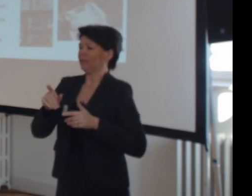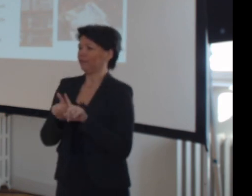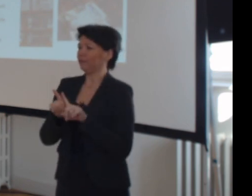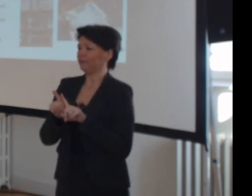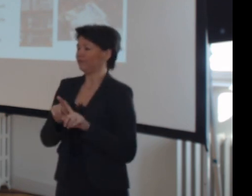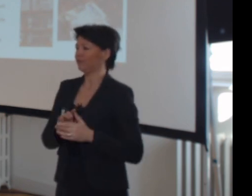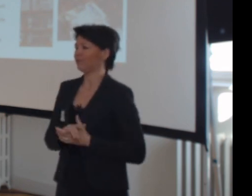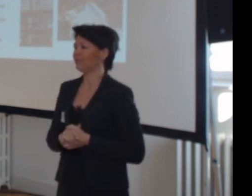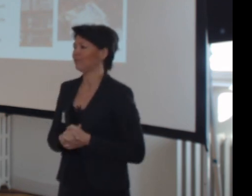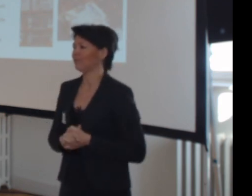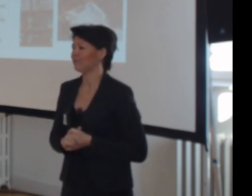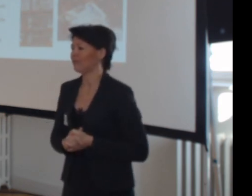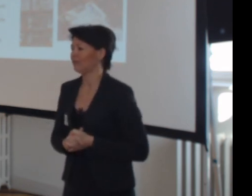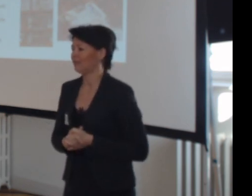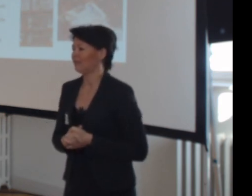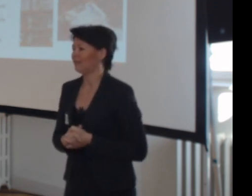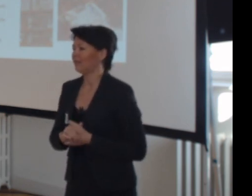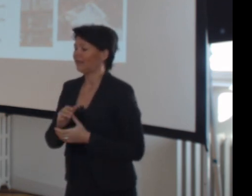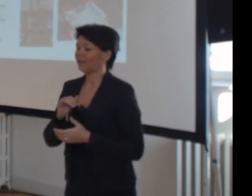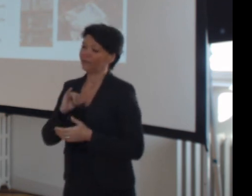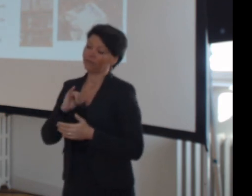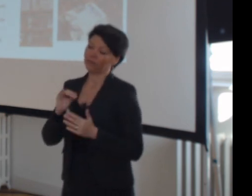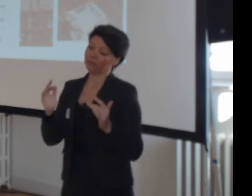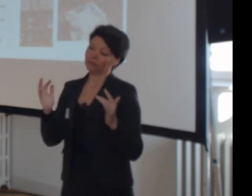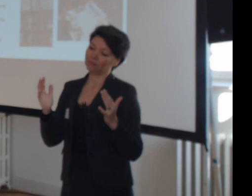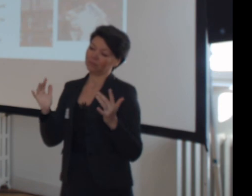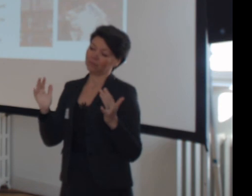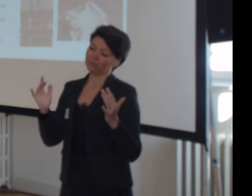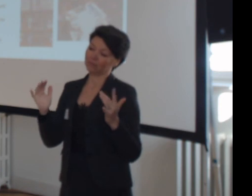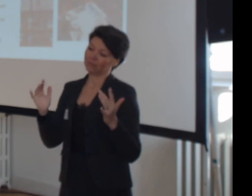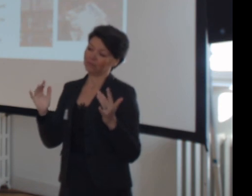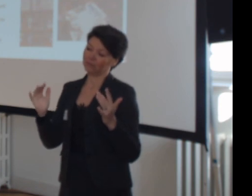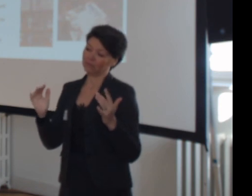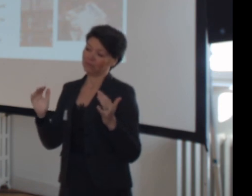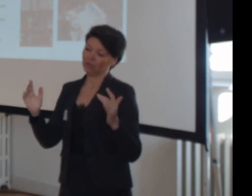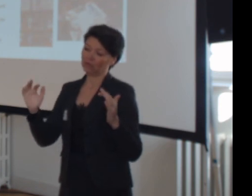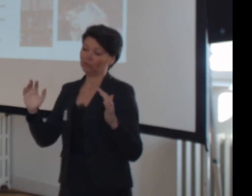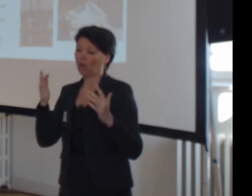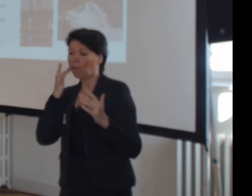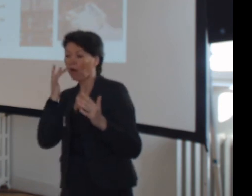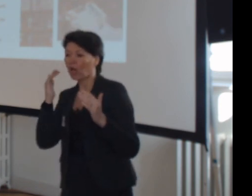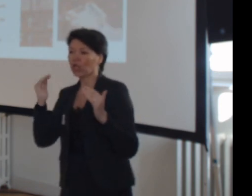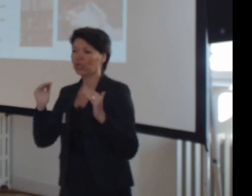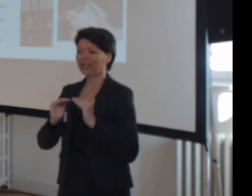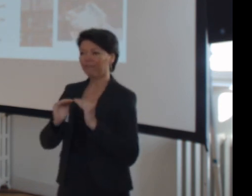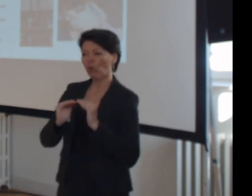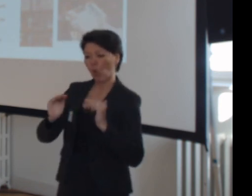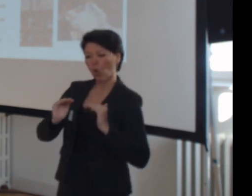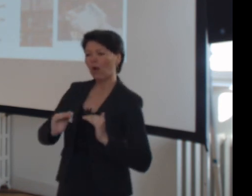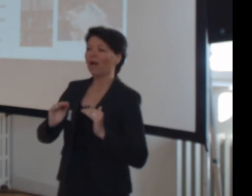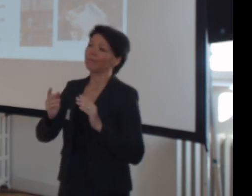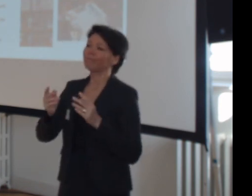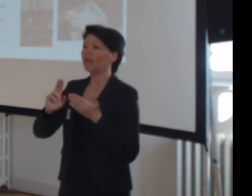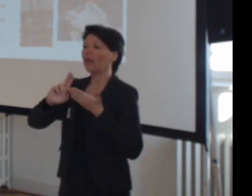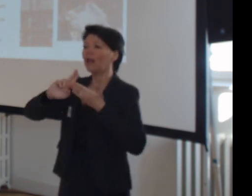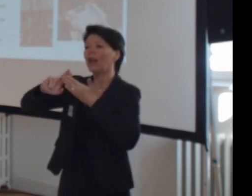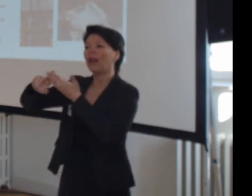We have like a low, an easy level label